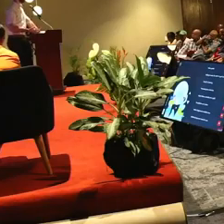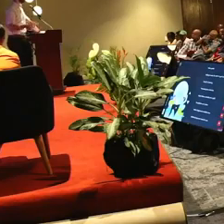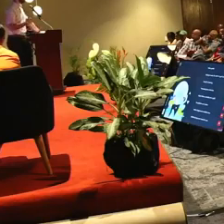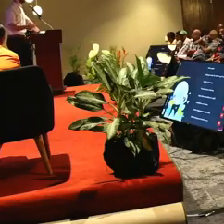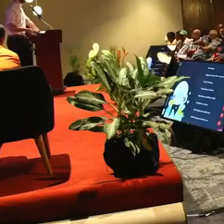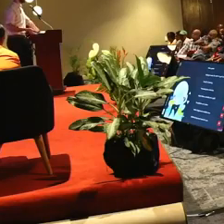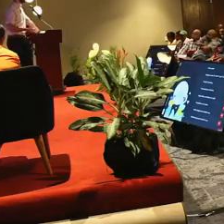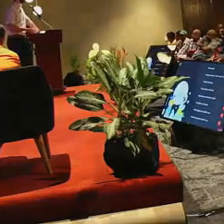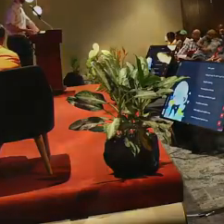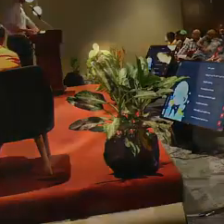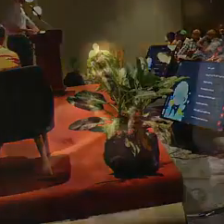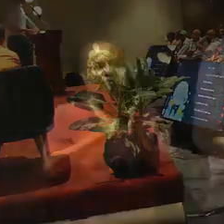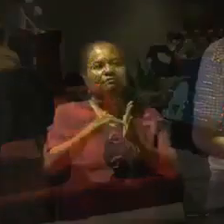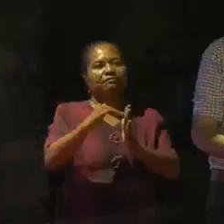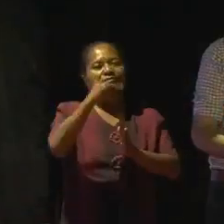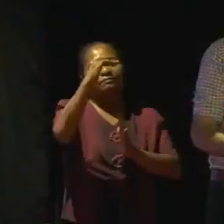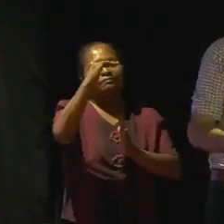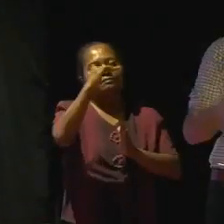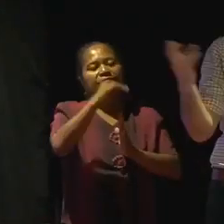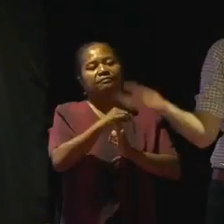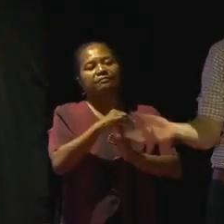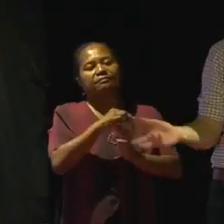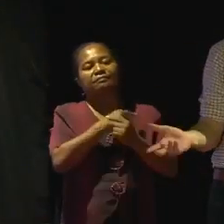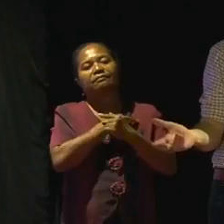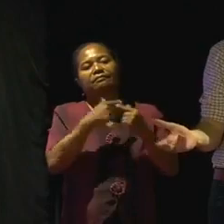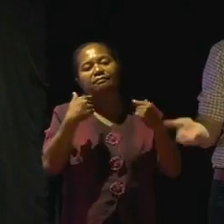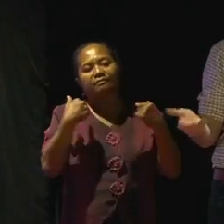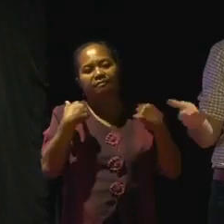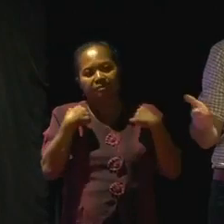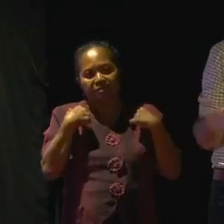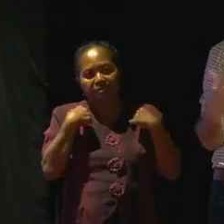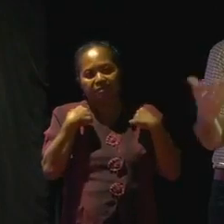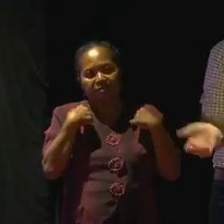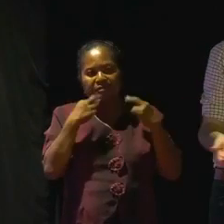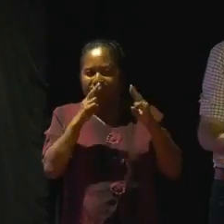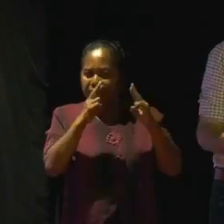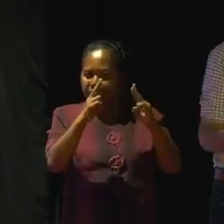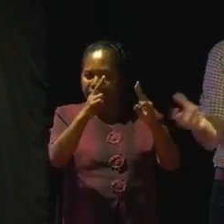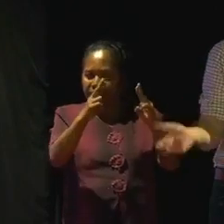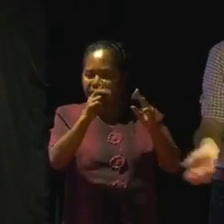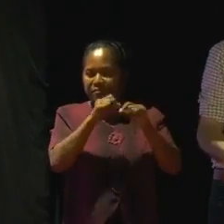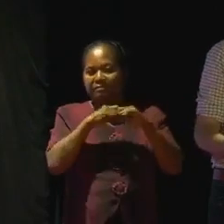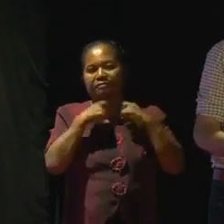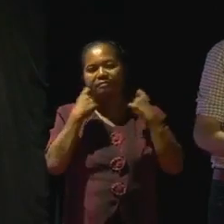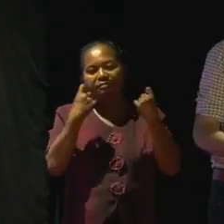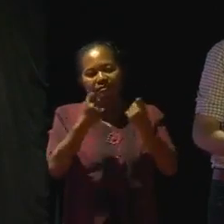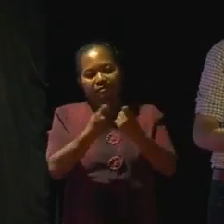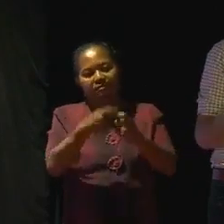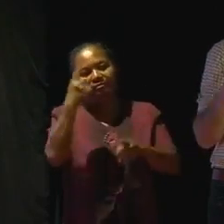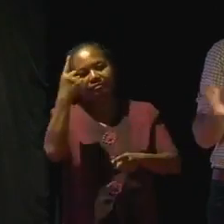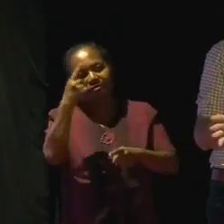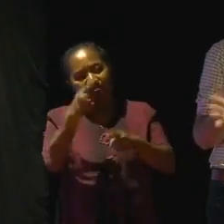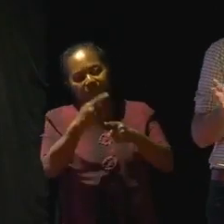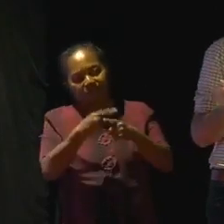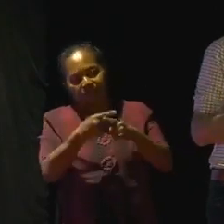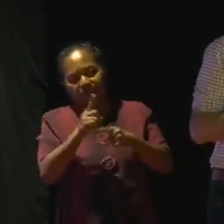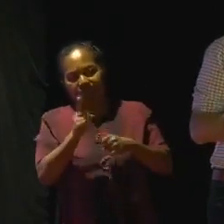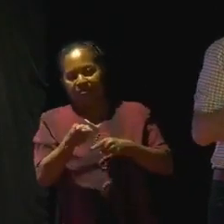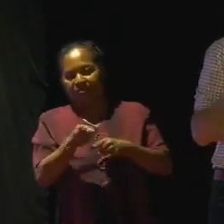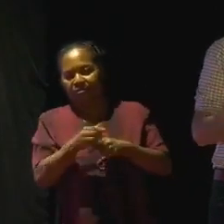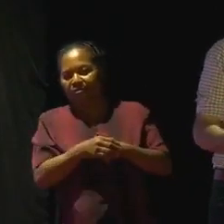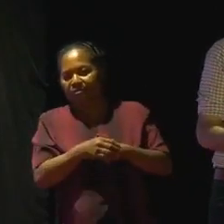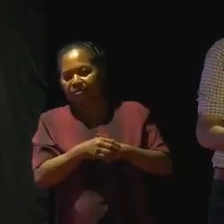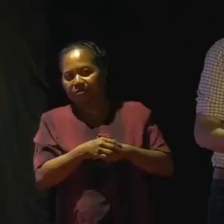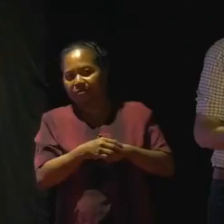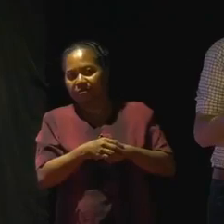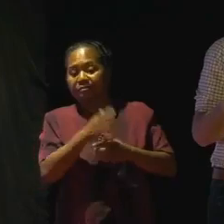on increasing the speed of things. We always wish that things could be done overnight or quickly, but